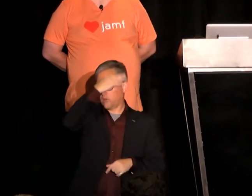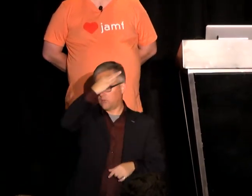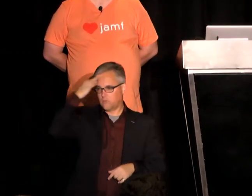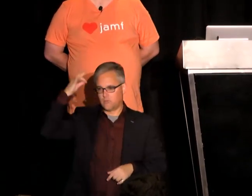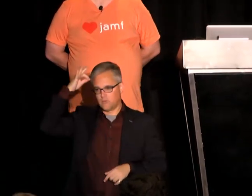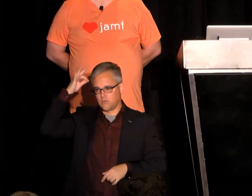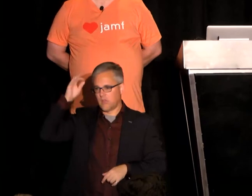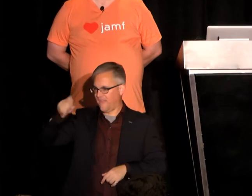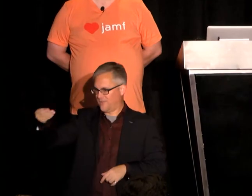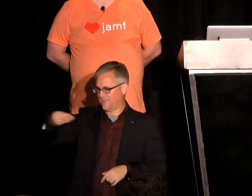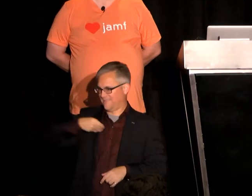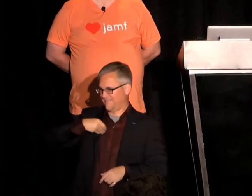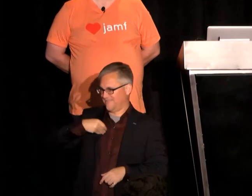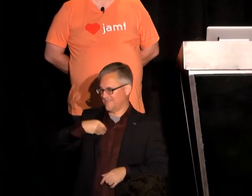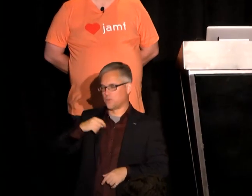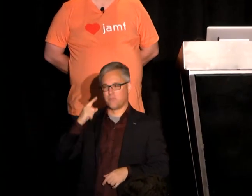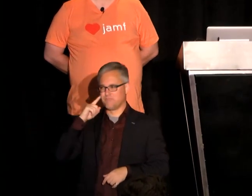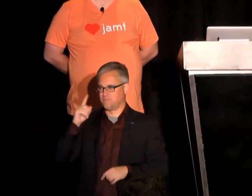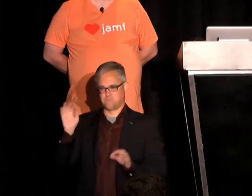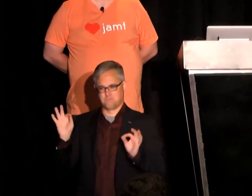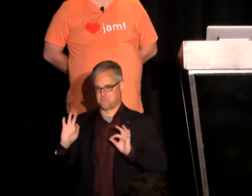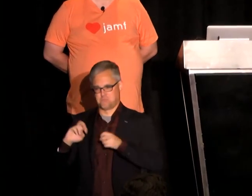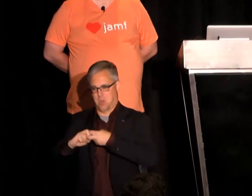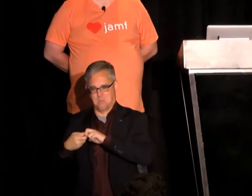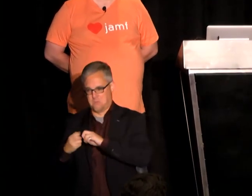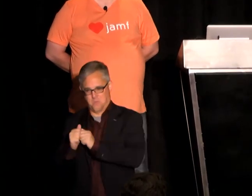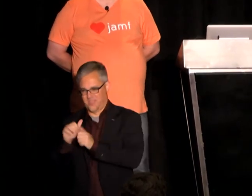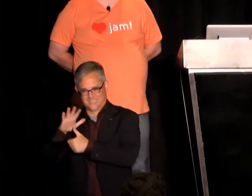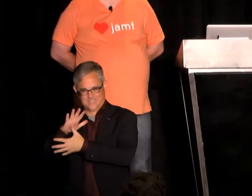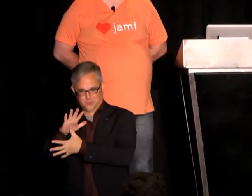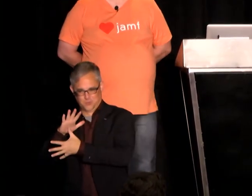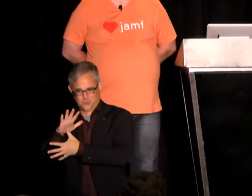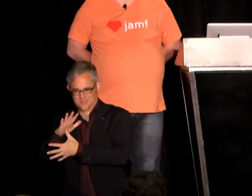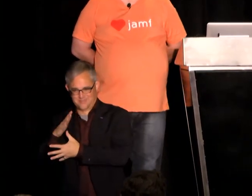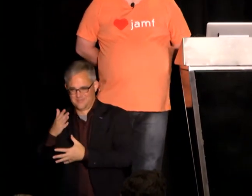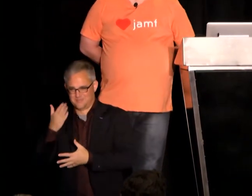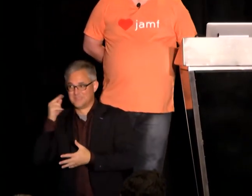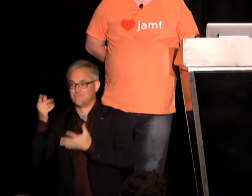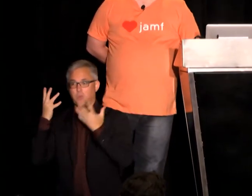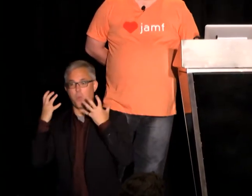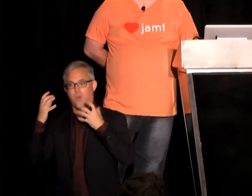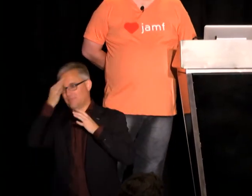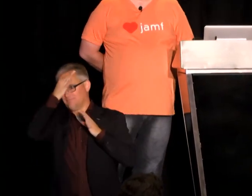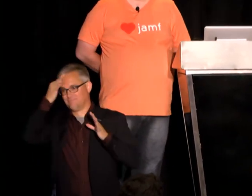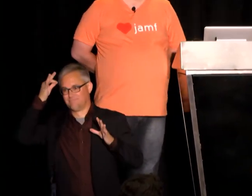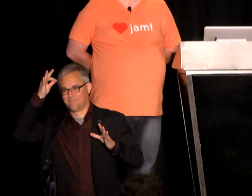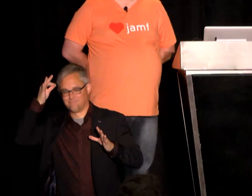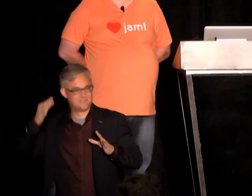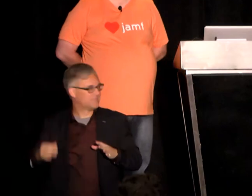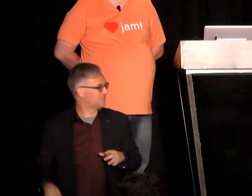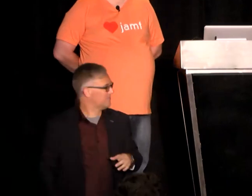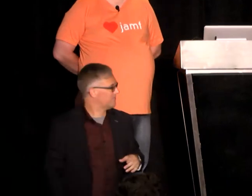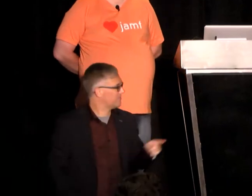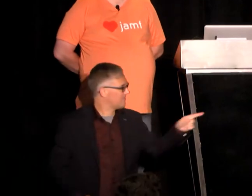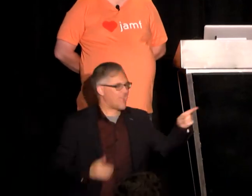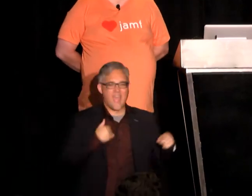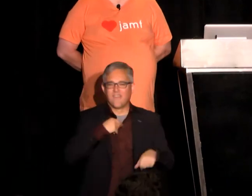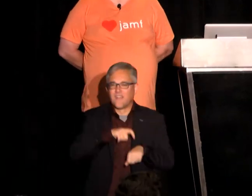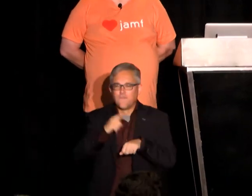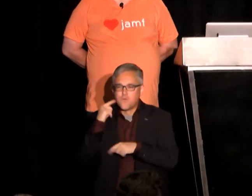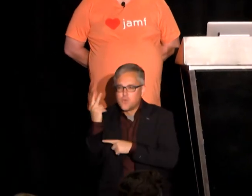in, so I don't think we've had a problem with them coming back for the, so. I think we have time for two